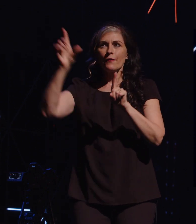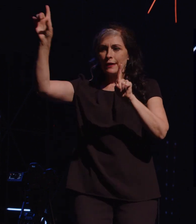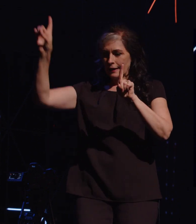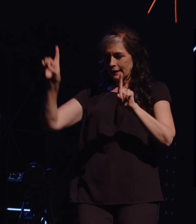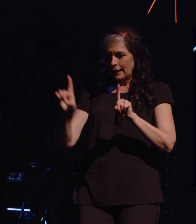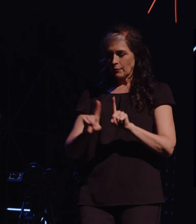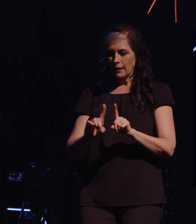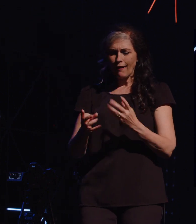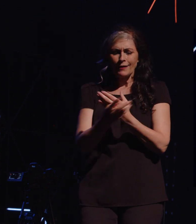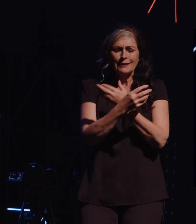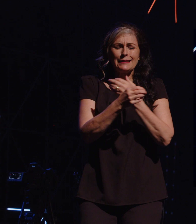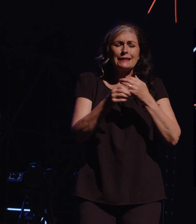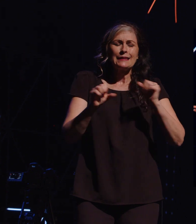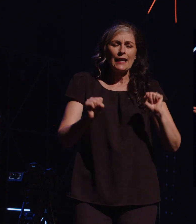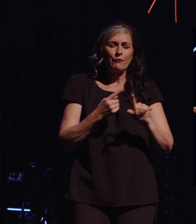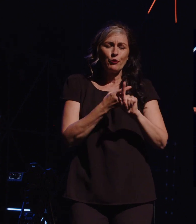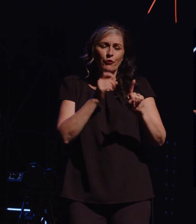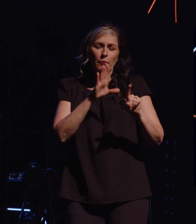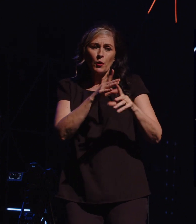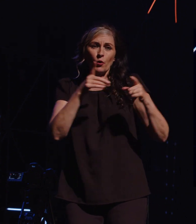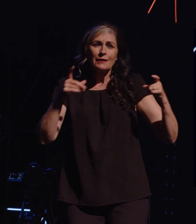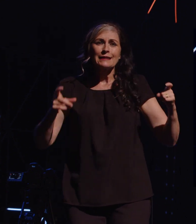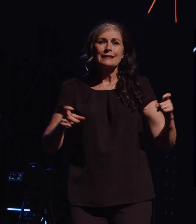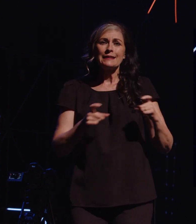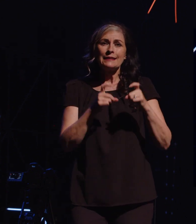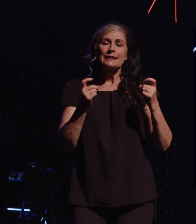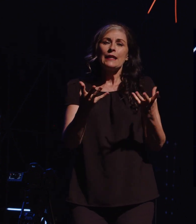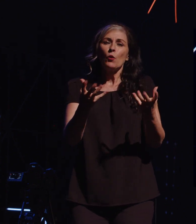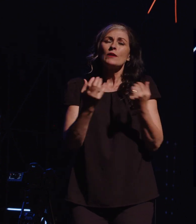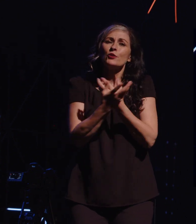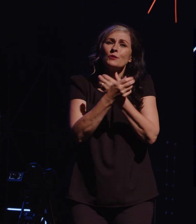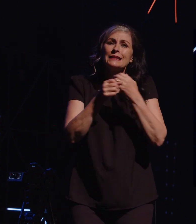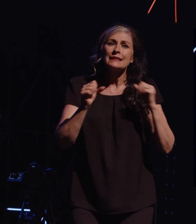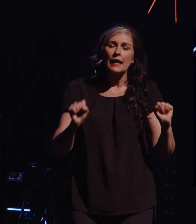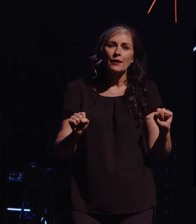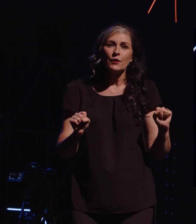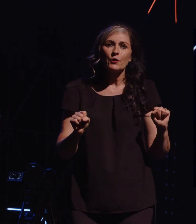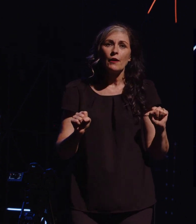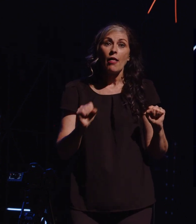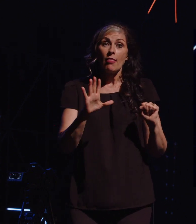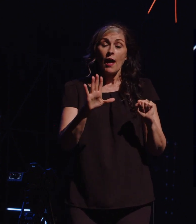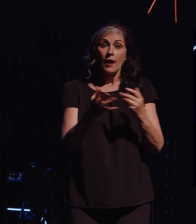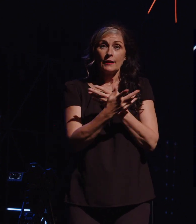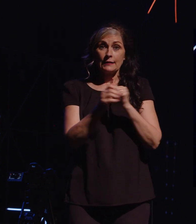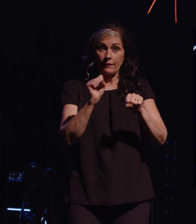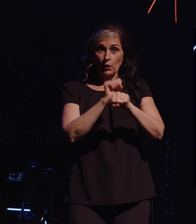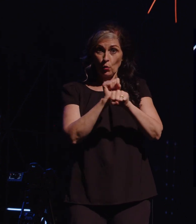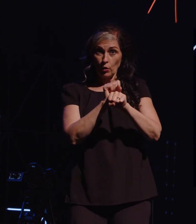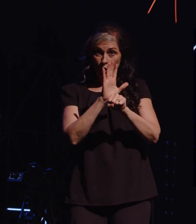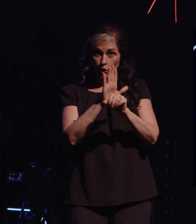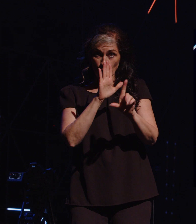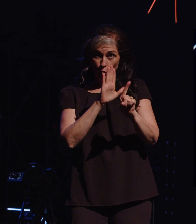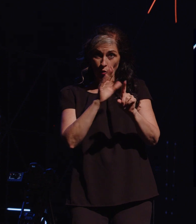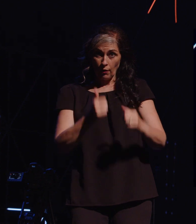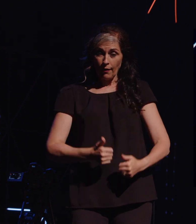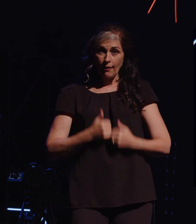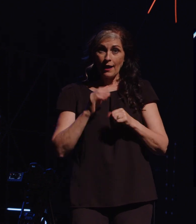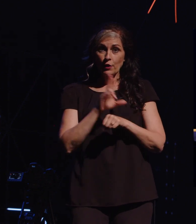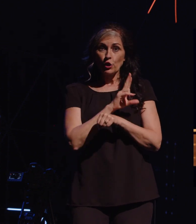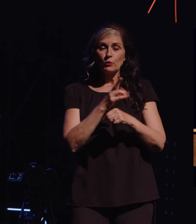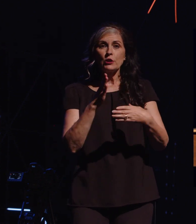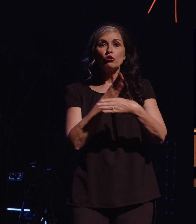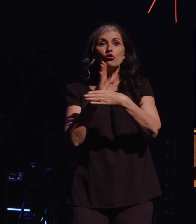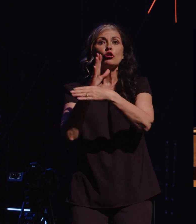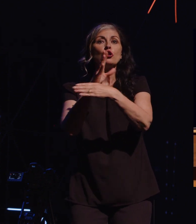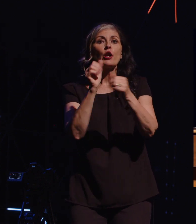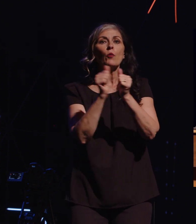from your sins. He wants to save you. And then he wants to take that saving work in your life and use it to share with